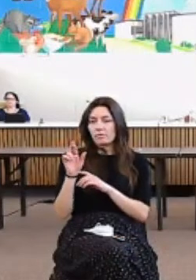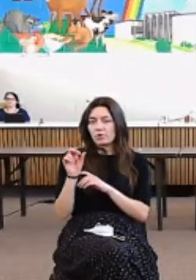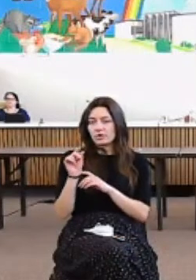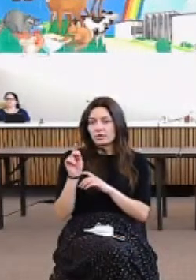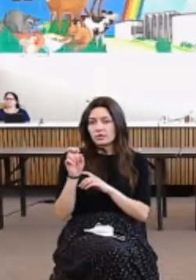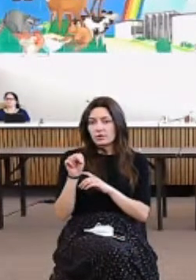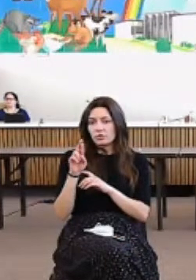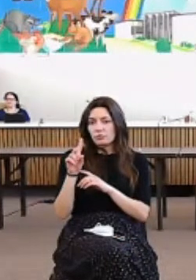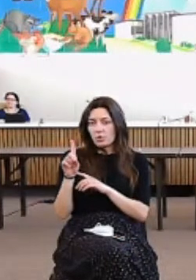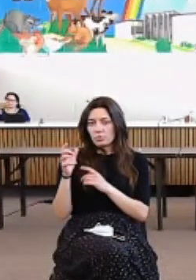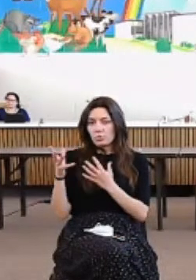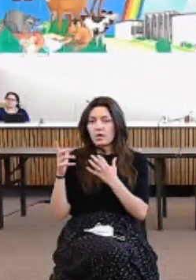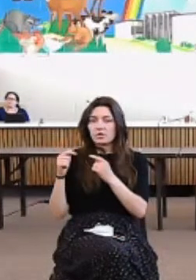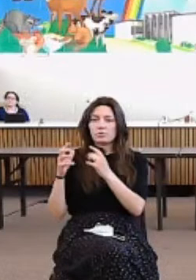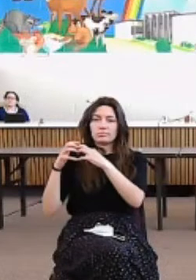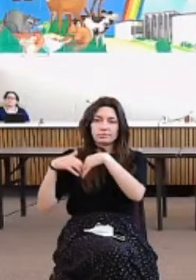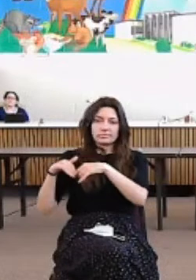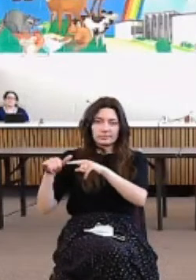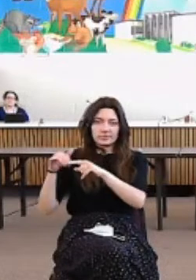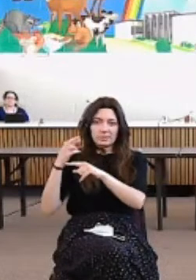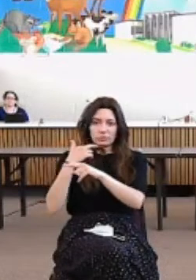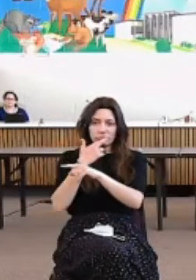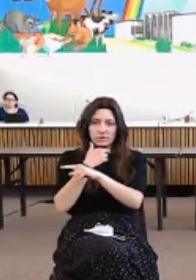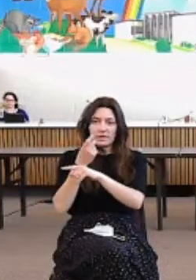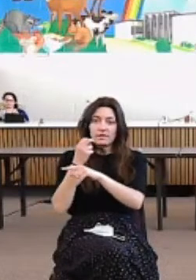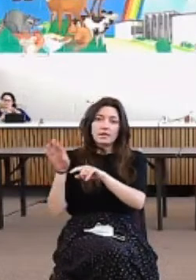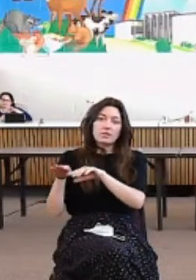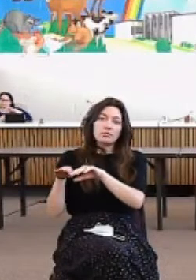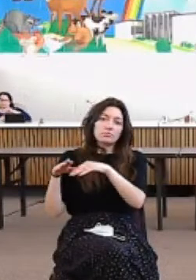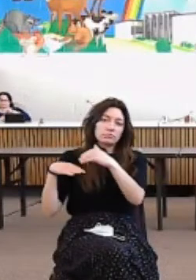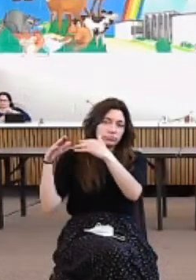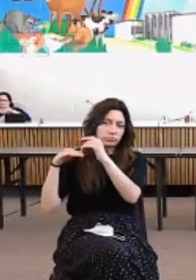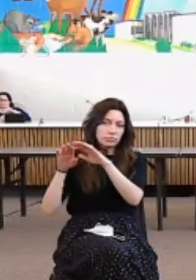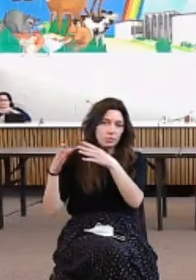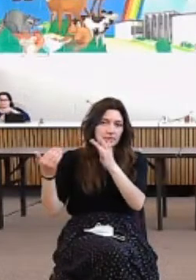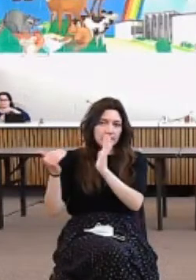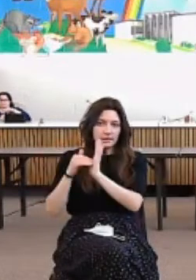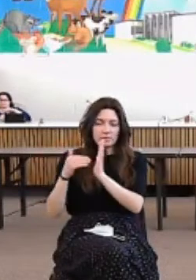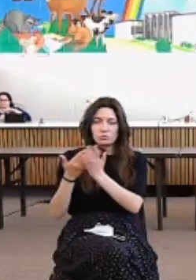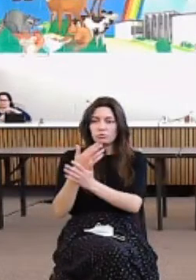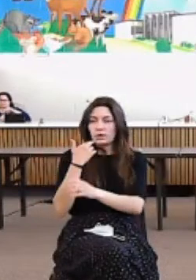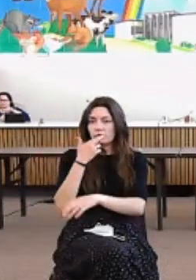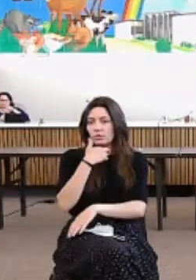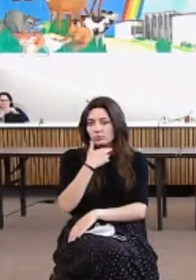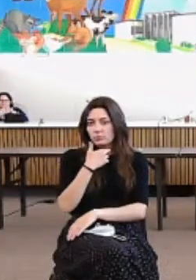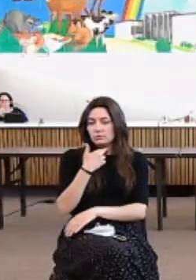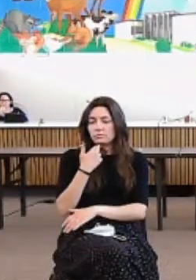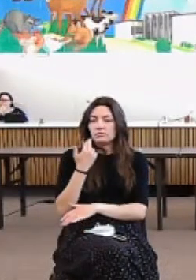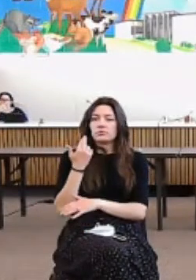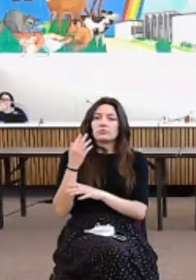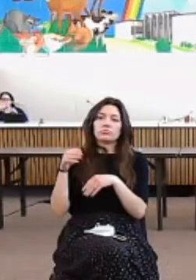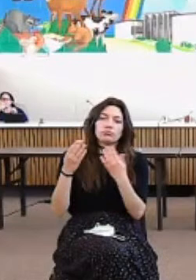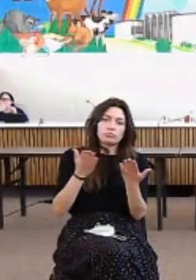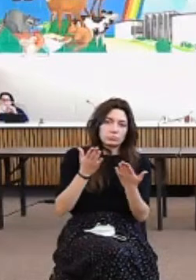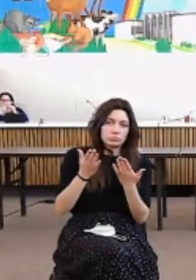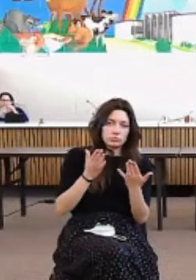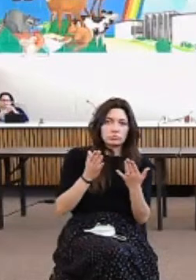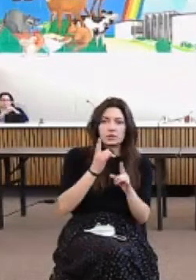operate a restaurant serving alcohol with dine-in and takeout meal service and with outdoor